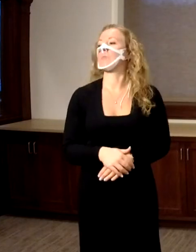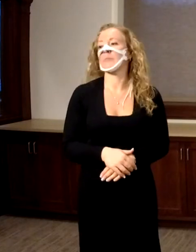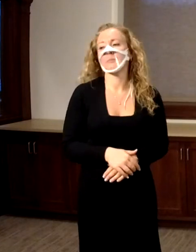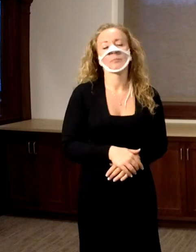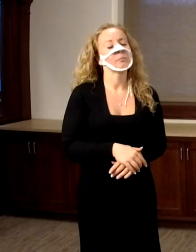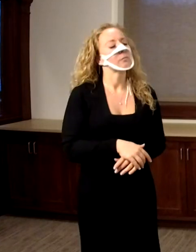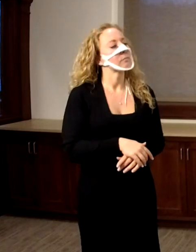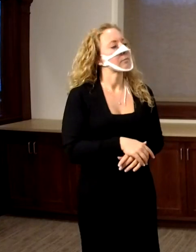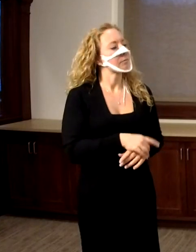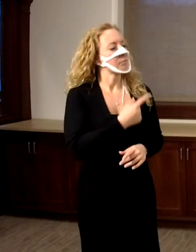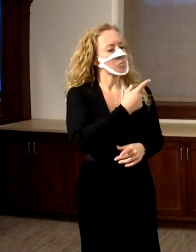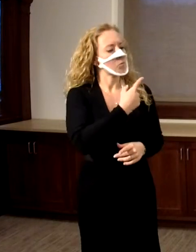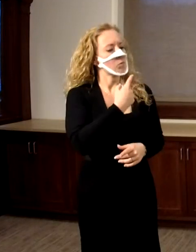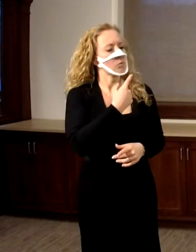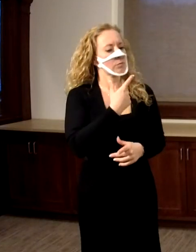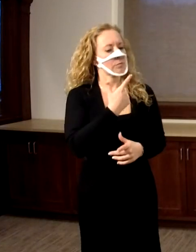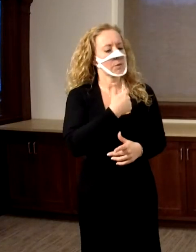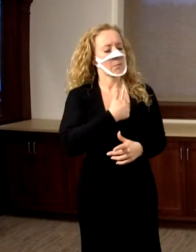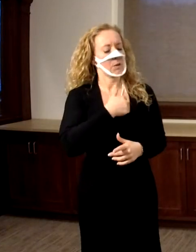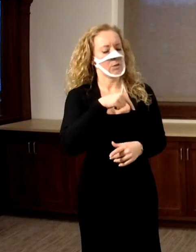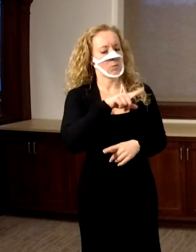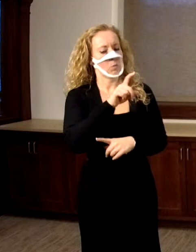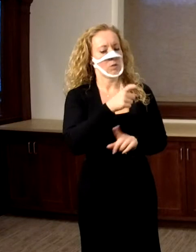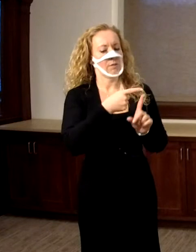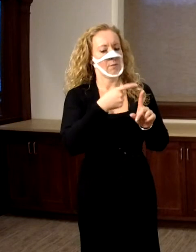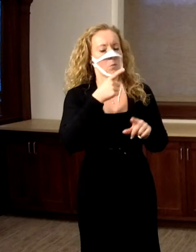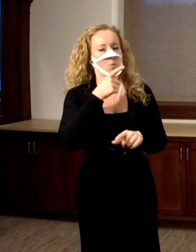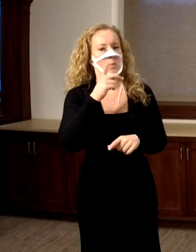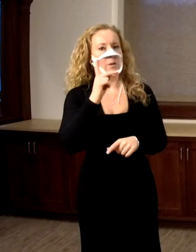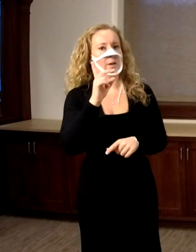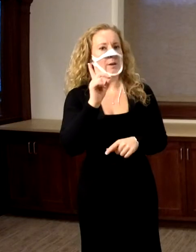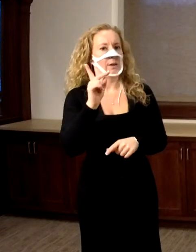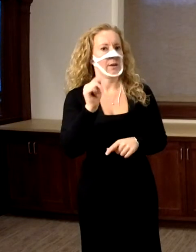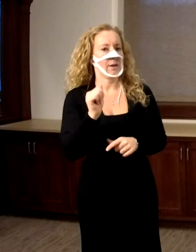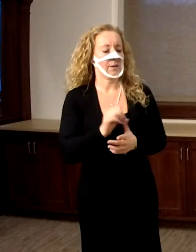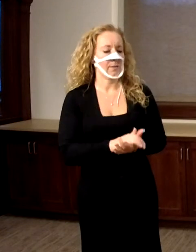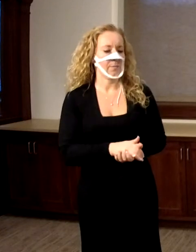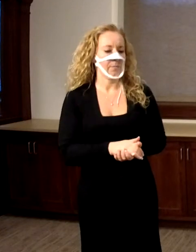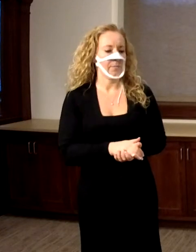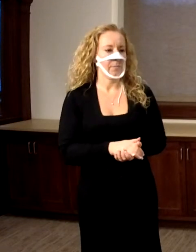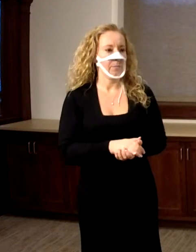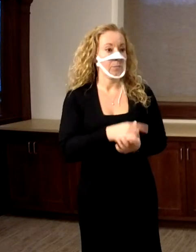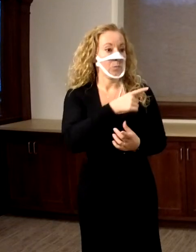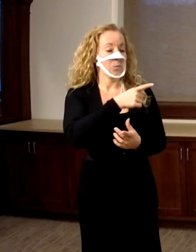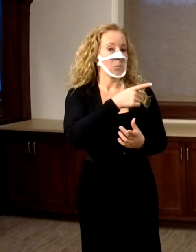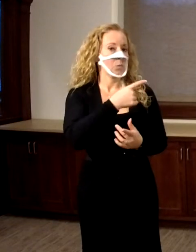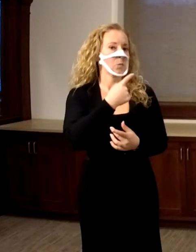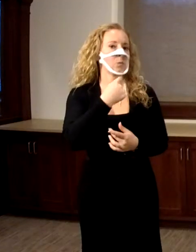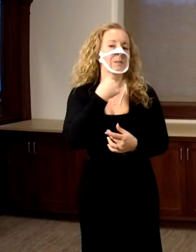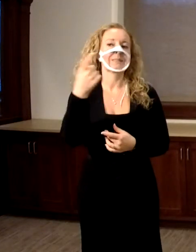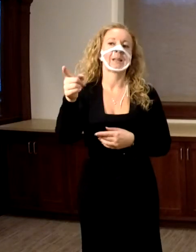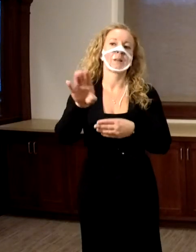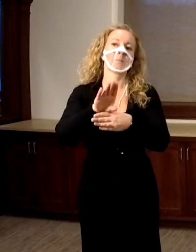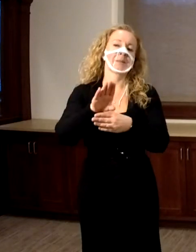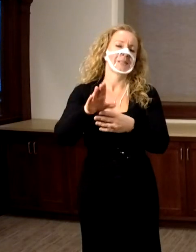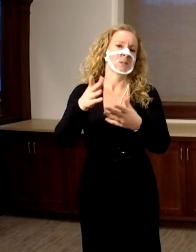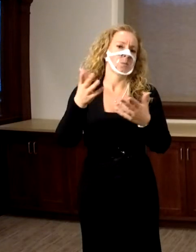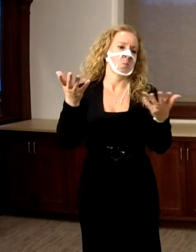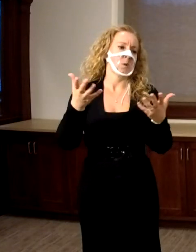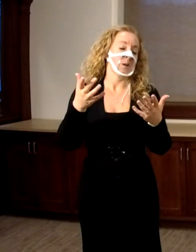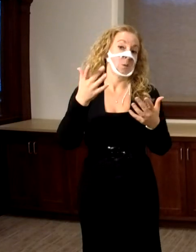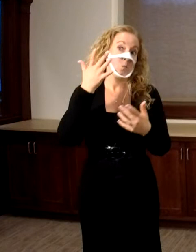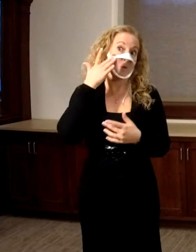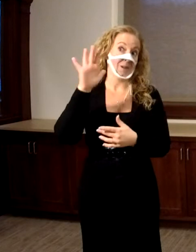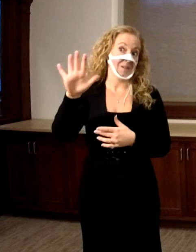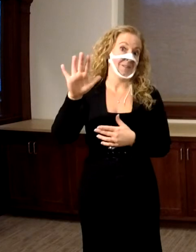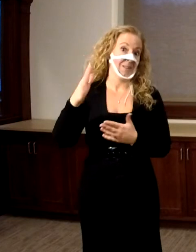What do you say to businesses? I apologize, this question is from KDK. What do you say to businesses who make most of their annual revenue in the next few